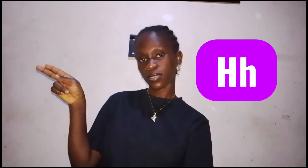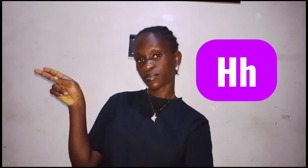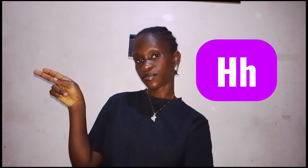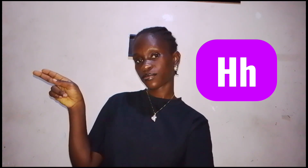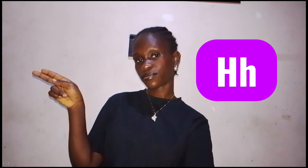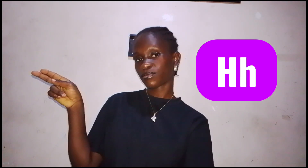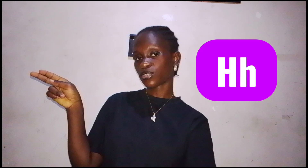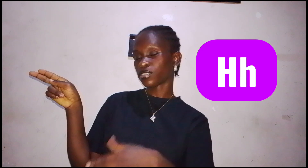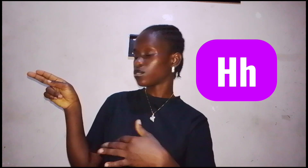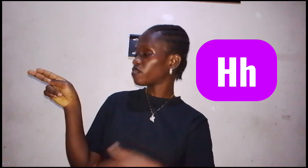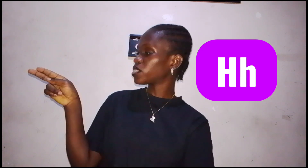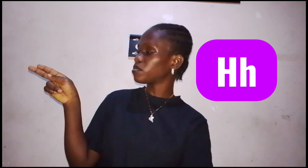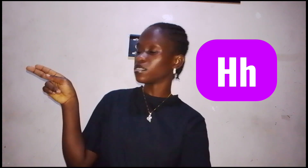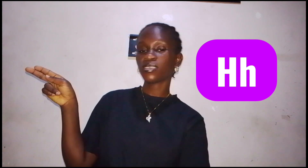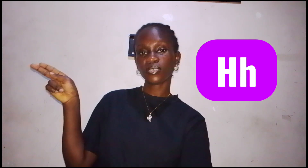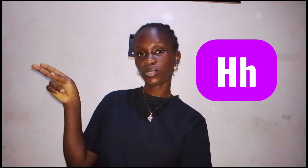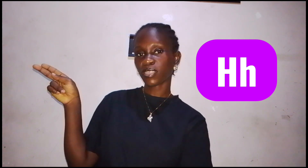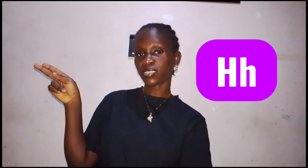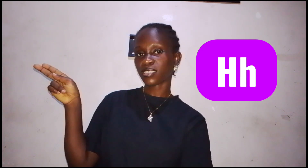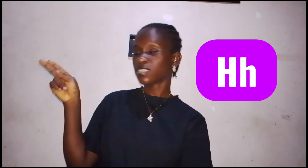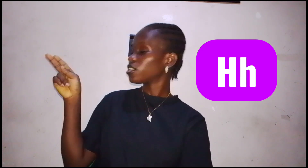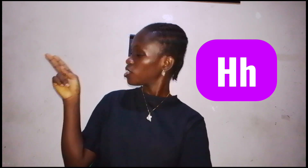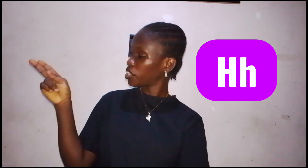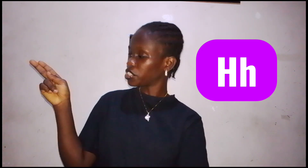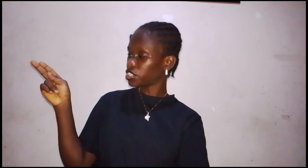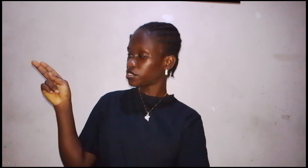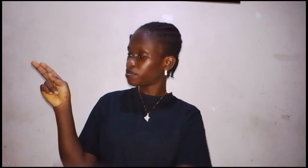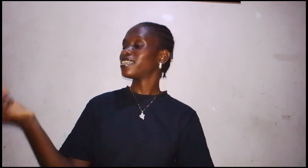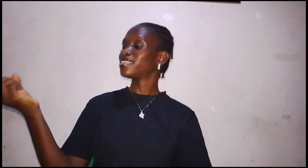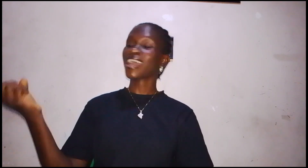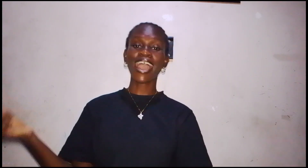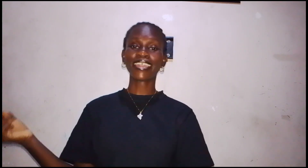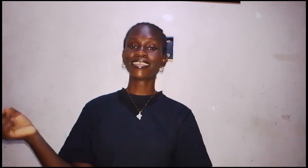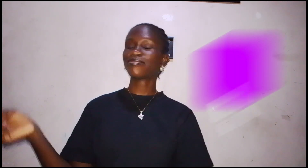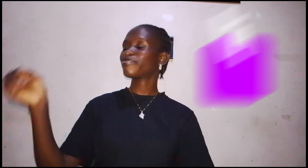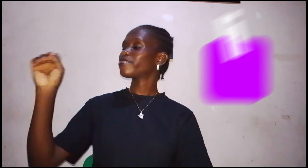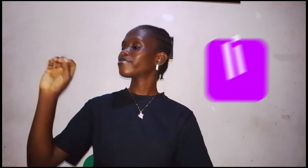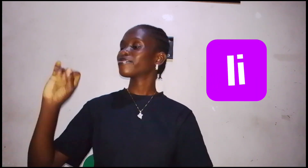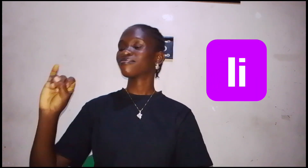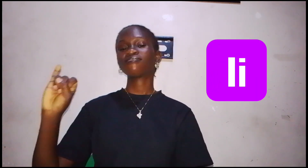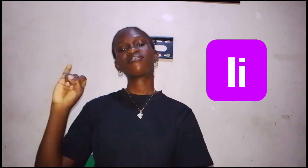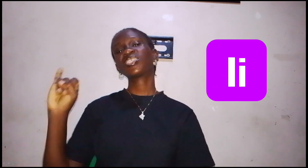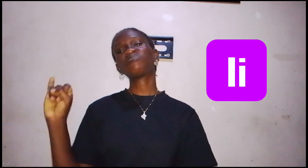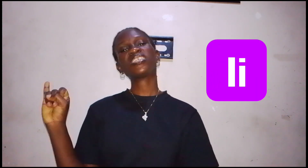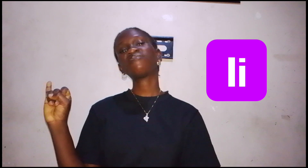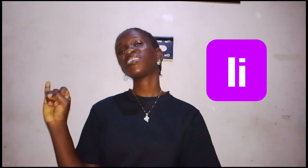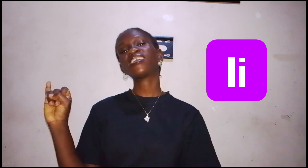this. I'm sorry, it's just facing me. It's going to be like this. H. Then I. Just the pinky